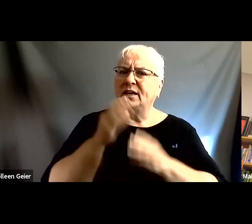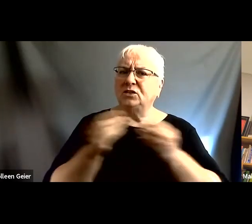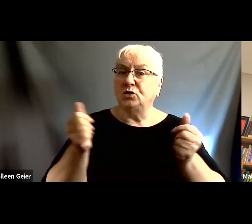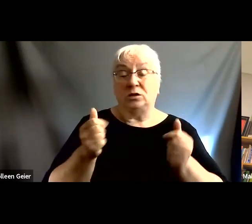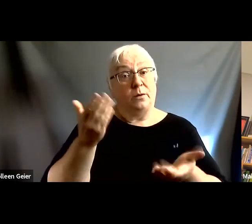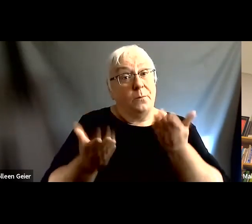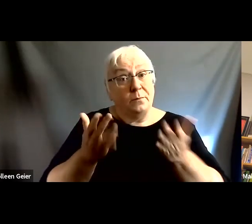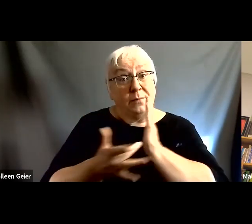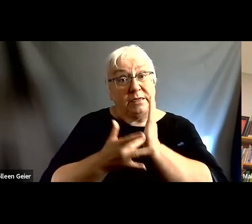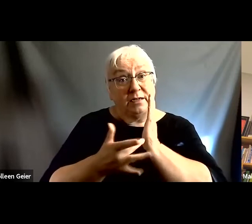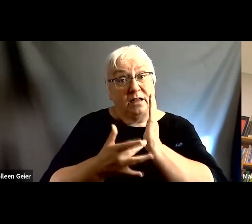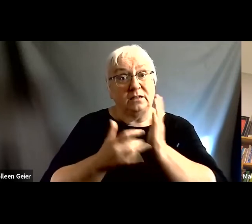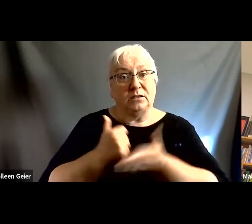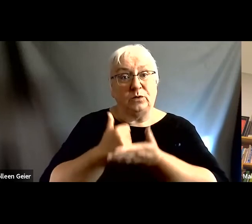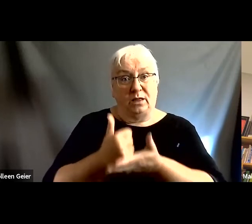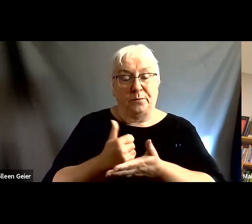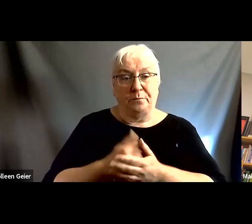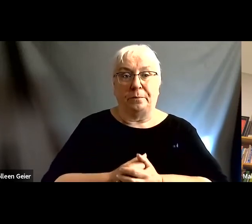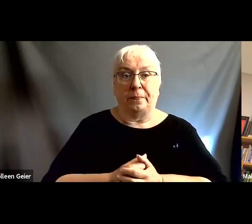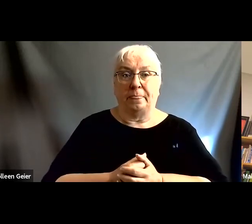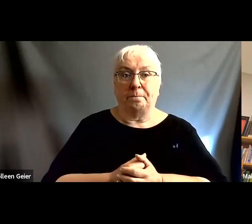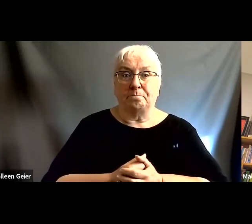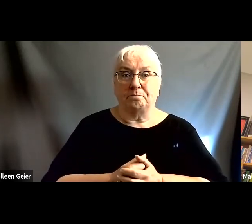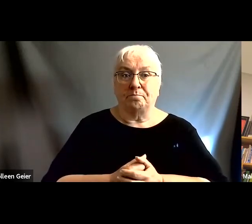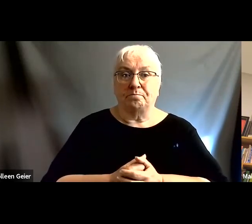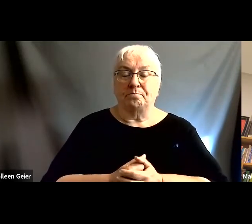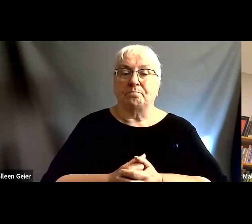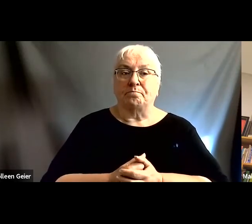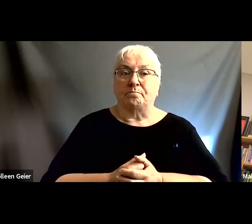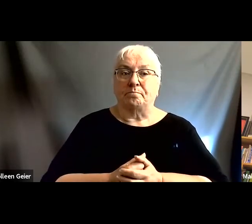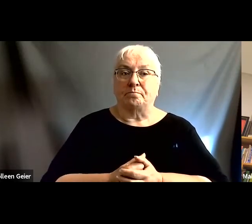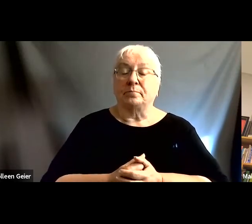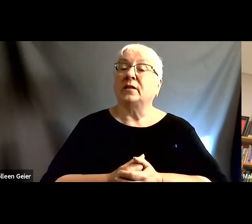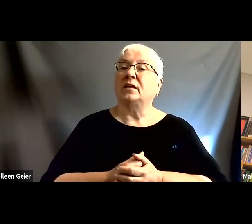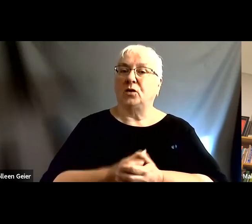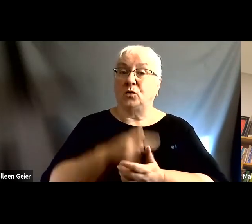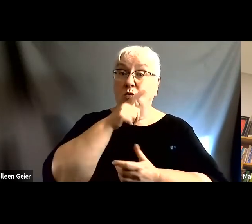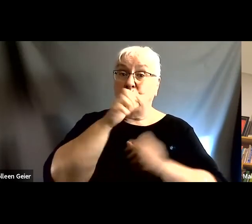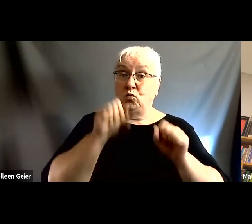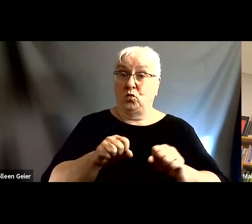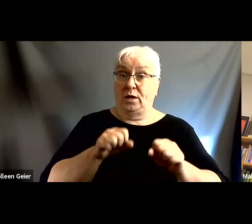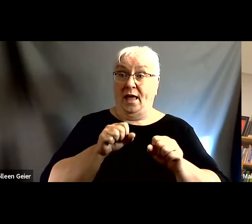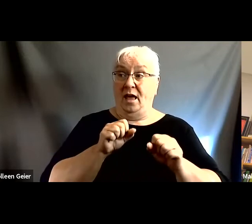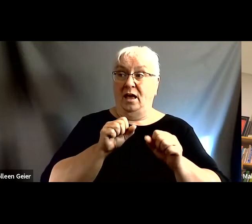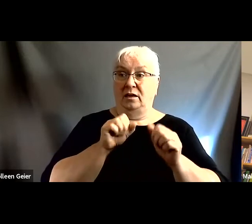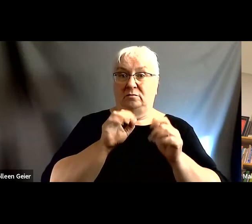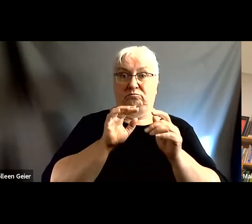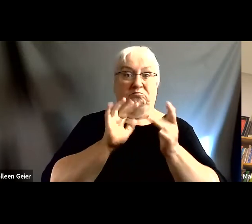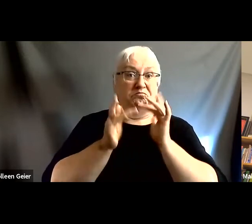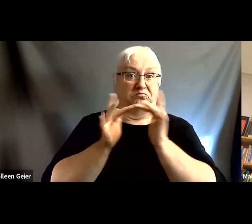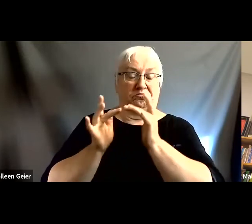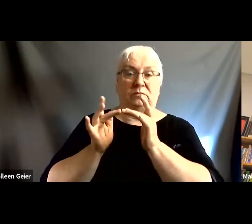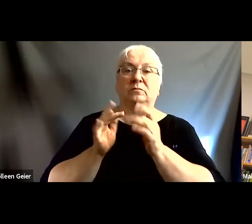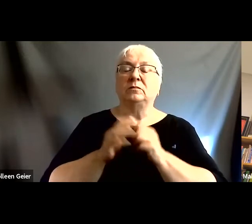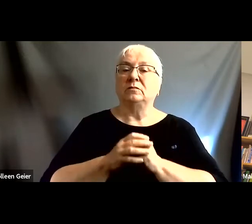But the online people who are able to connect online, even in India, where you say that there is so much